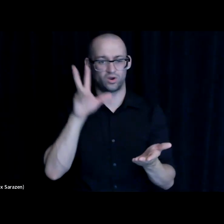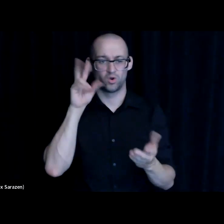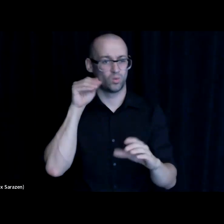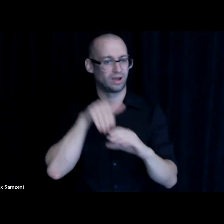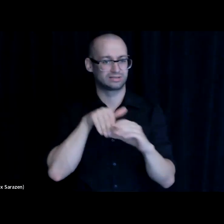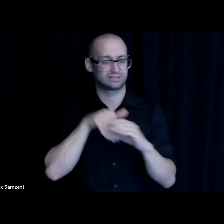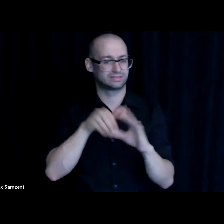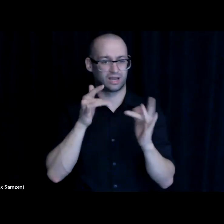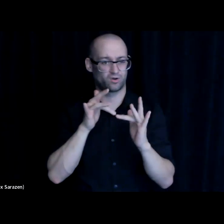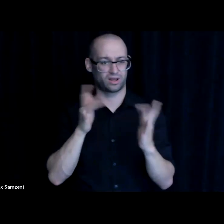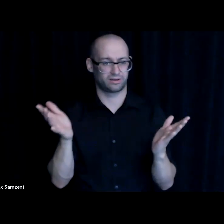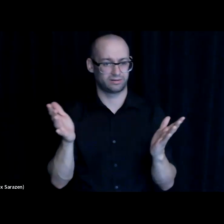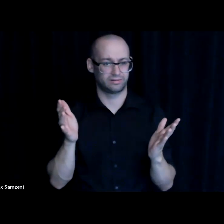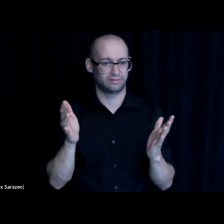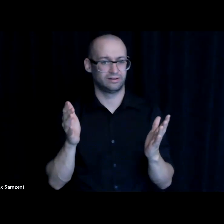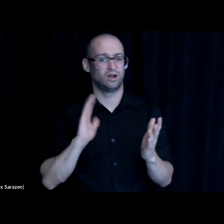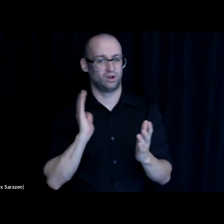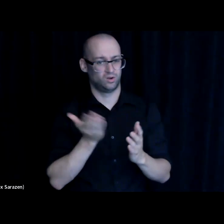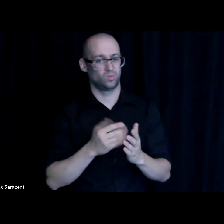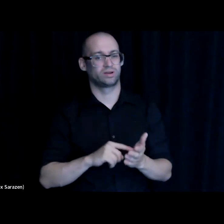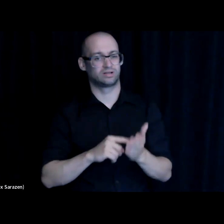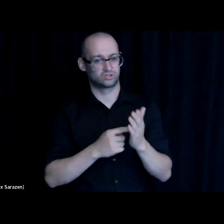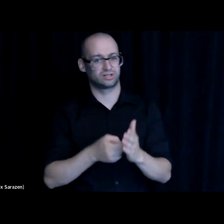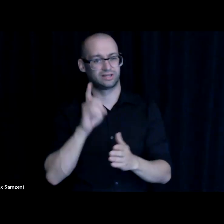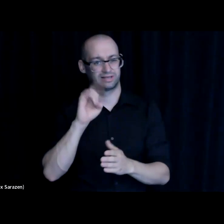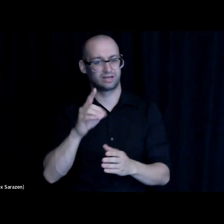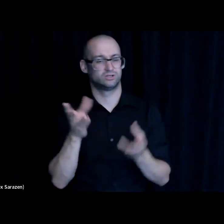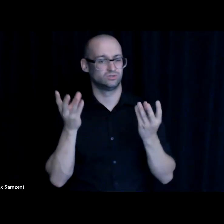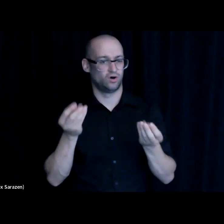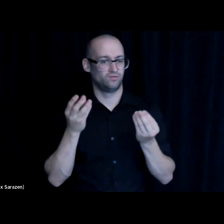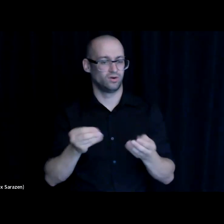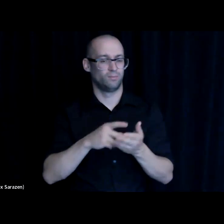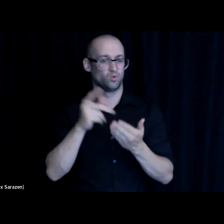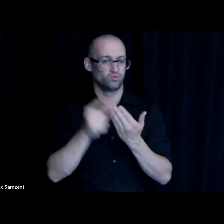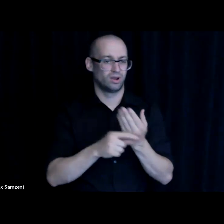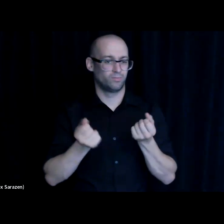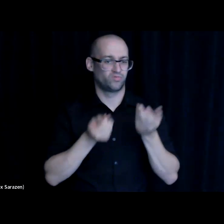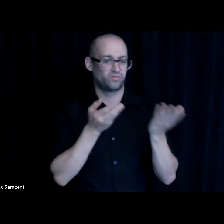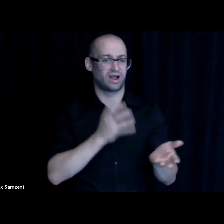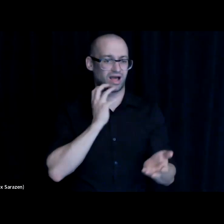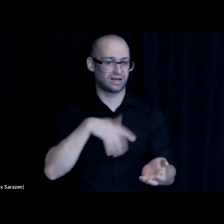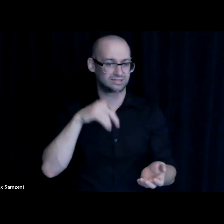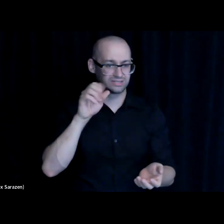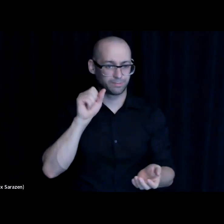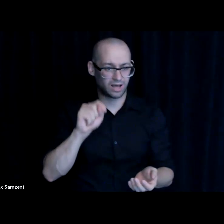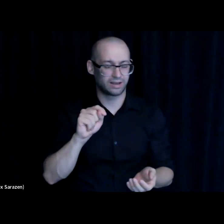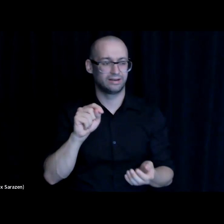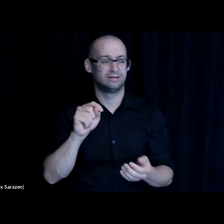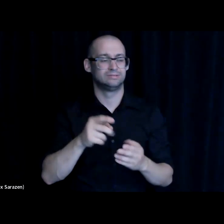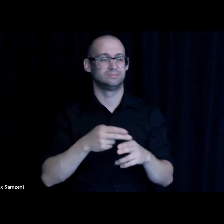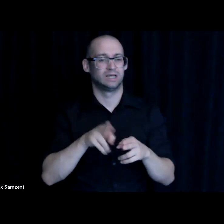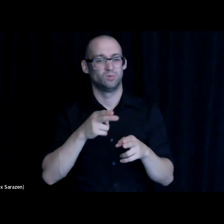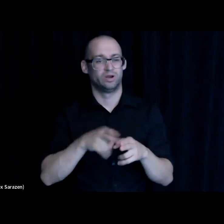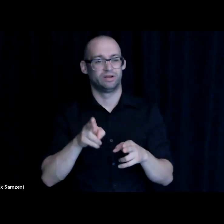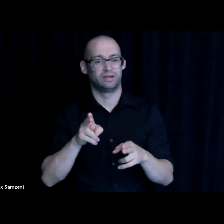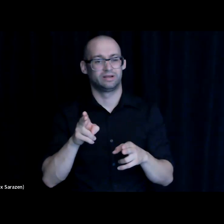to the internet. We initially did a soft program where we provided hotspots and temporary